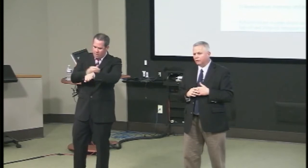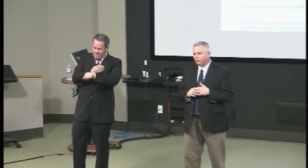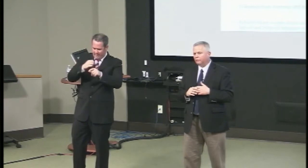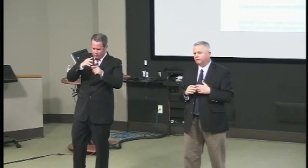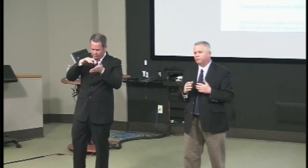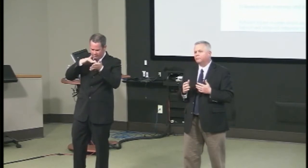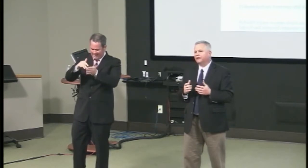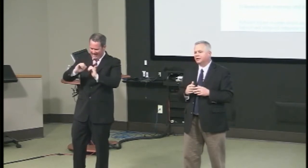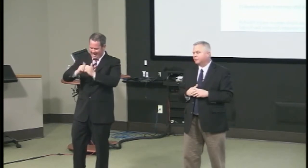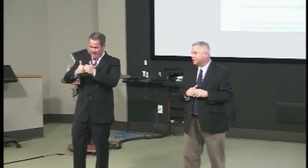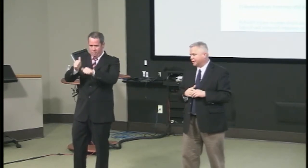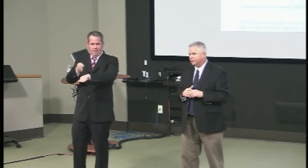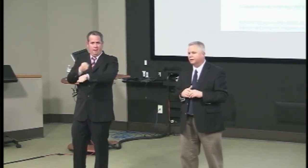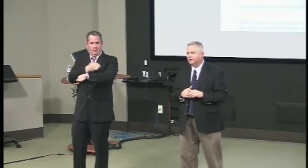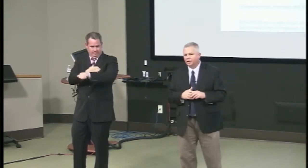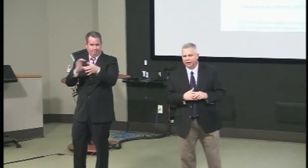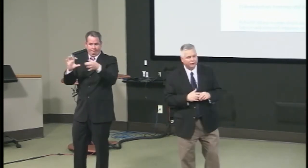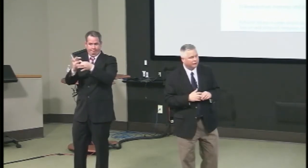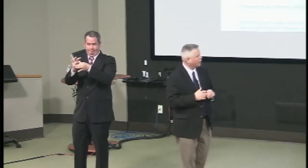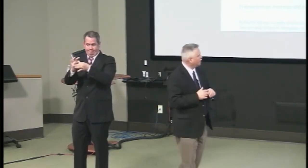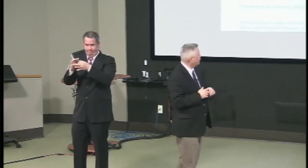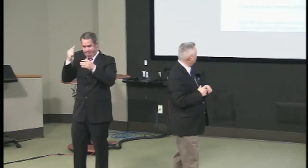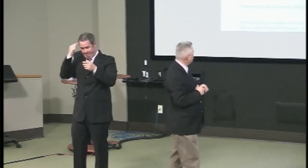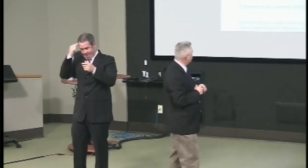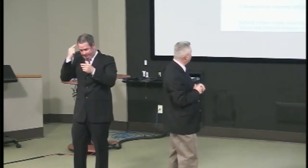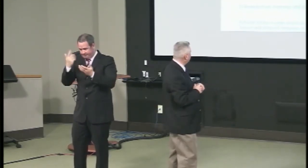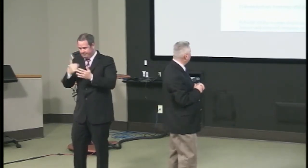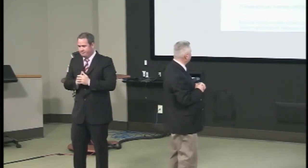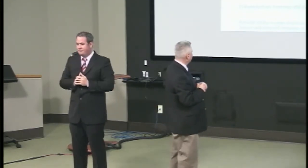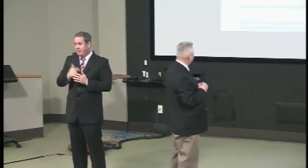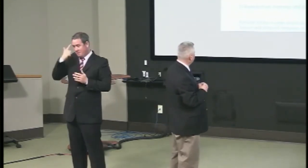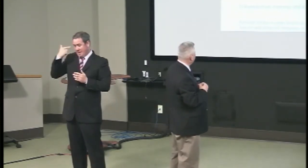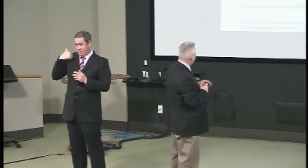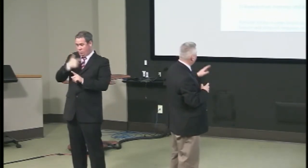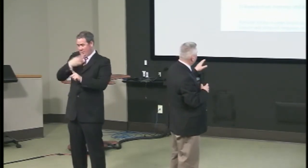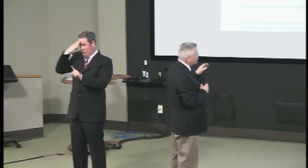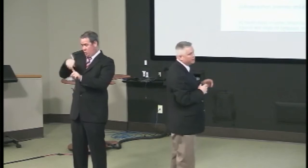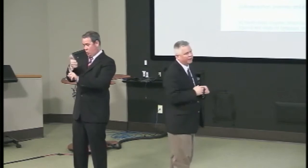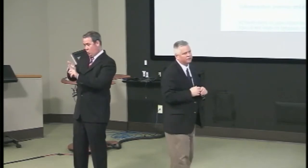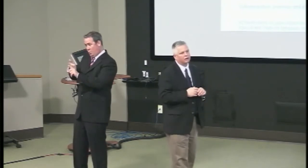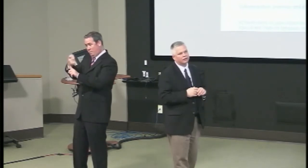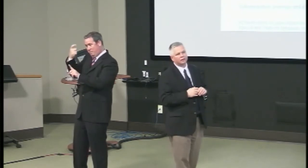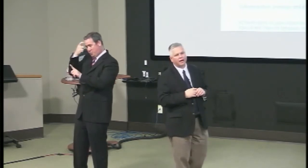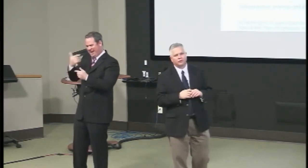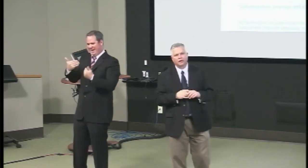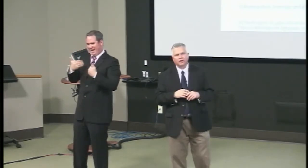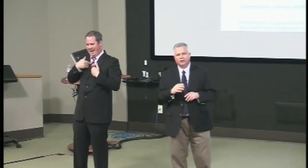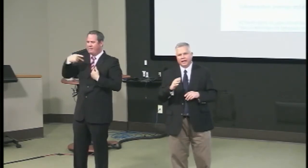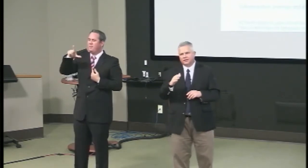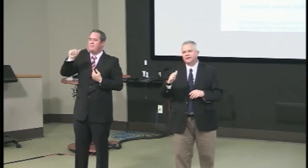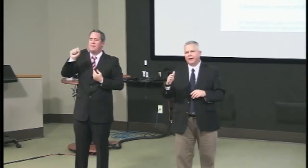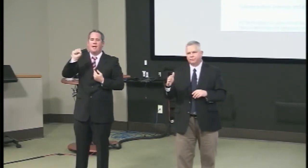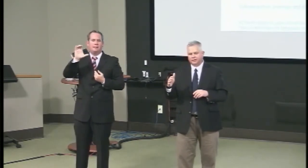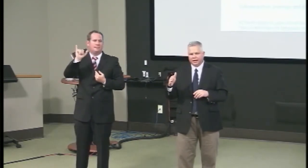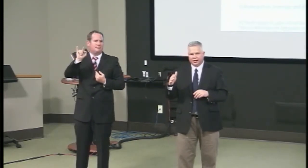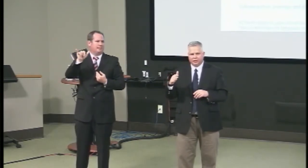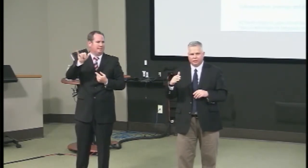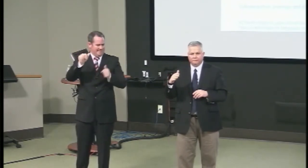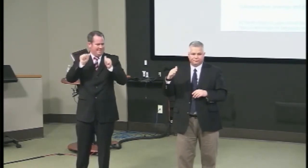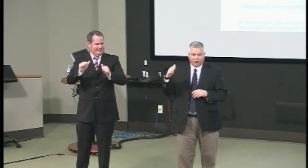plasticity or remediability in reading disability. And then I'll end by talking about next